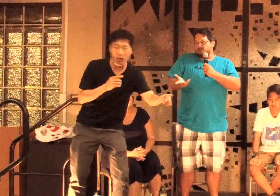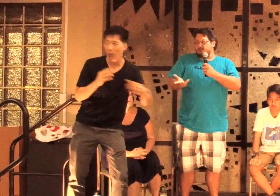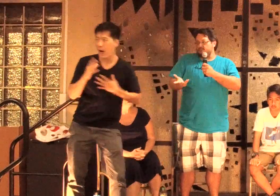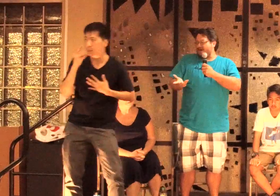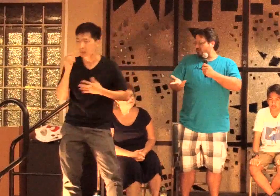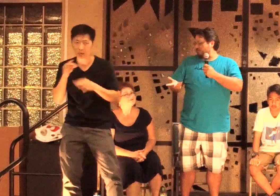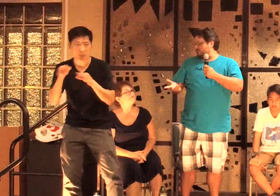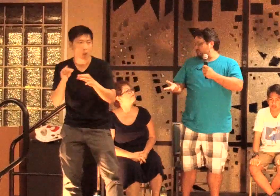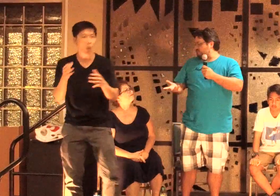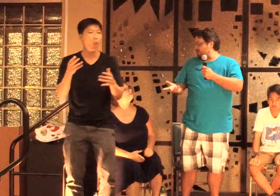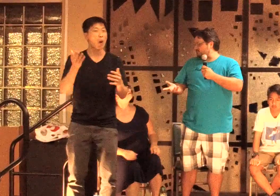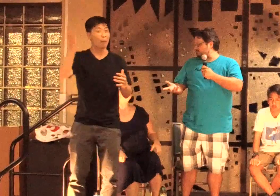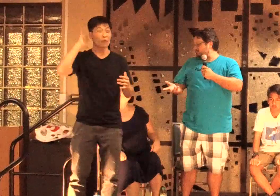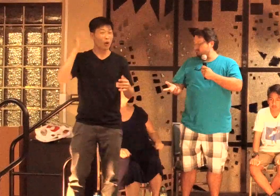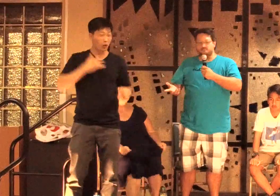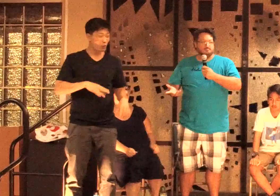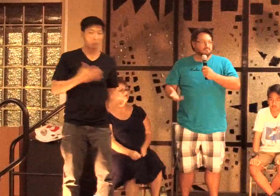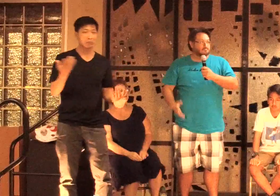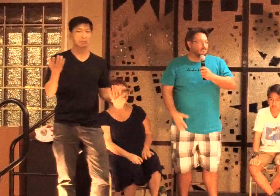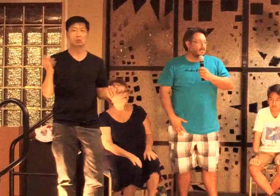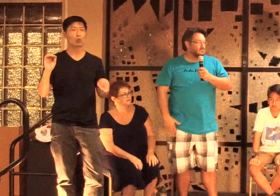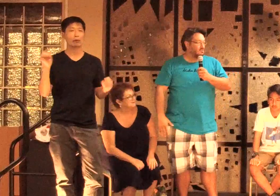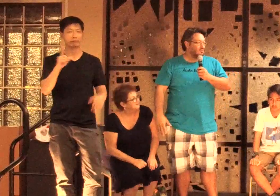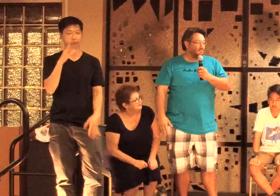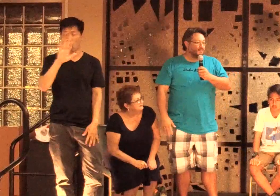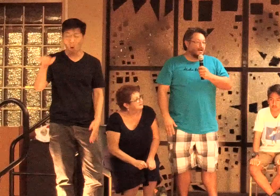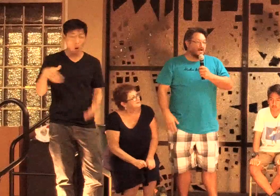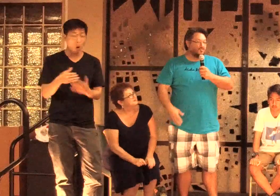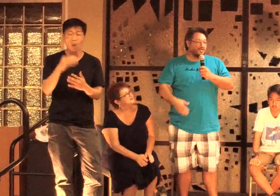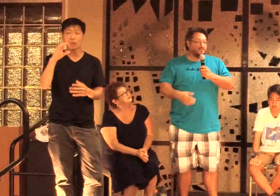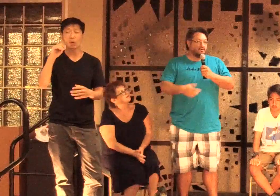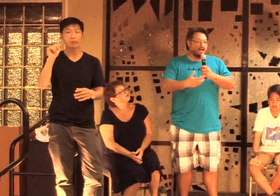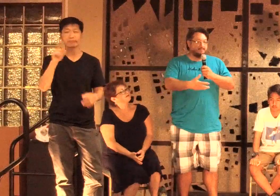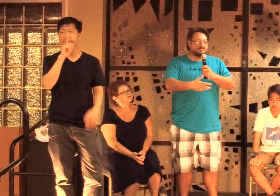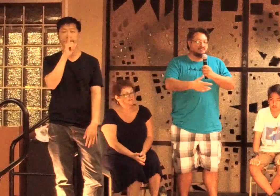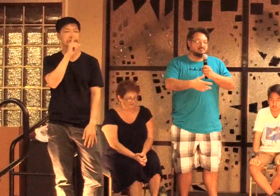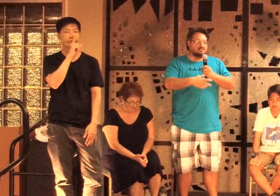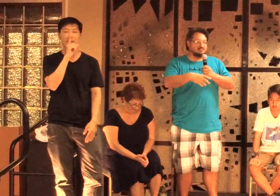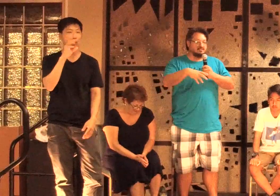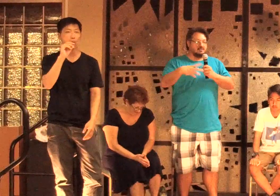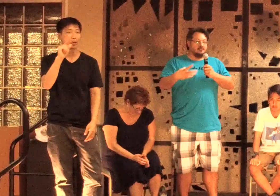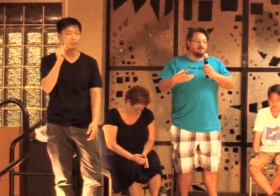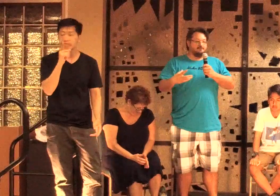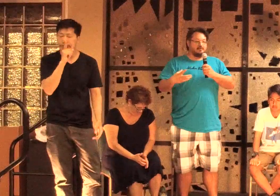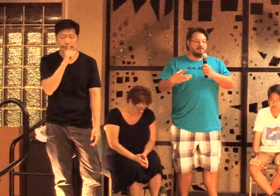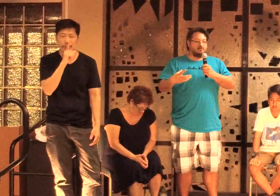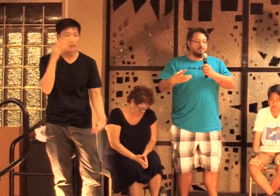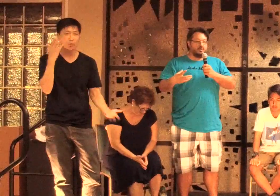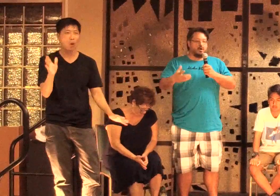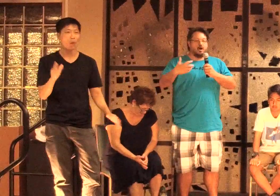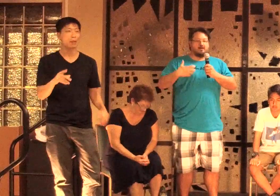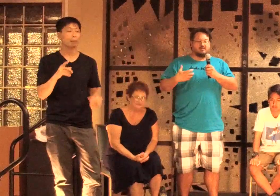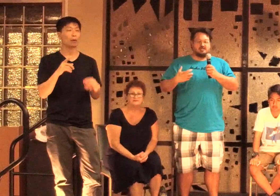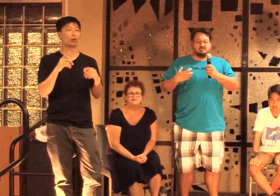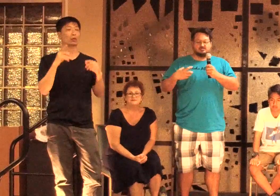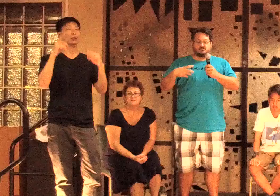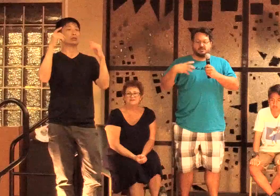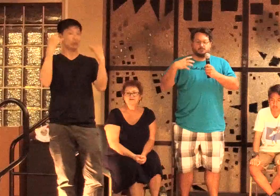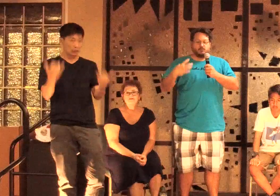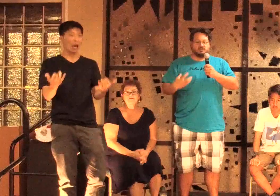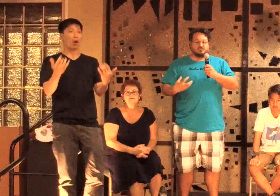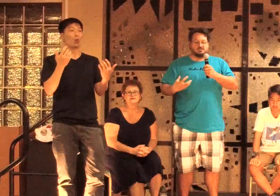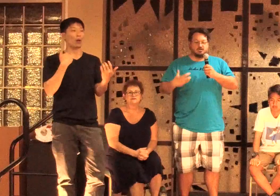that mattered, you know? And so I think what happens is we all have